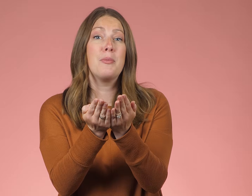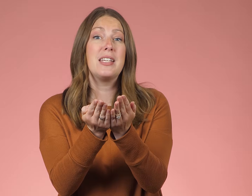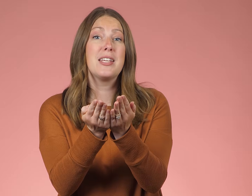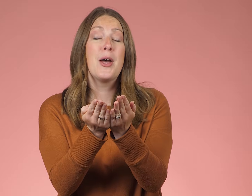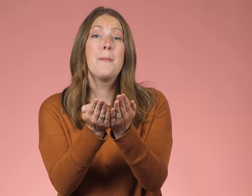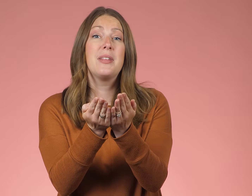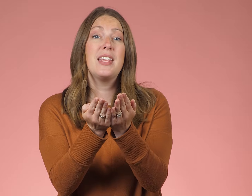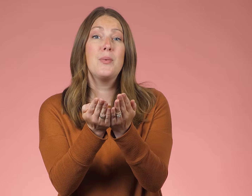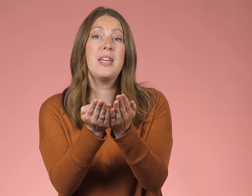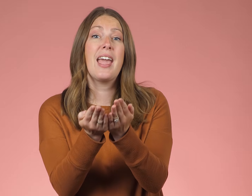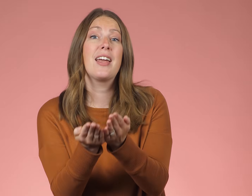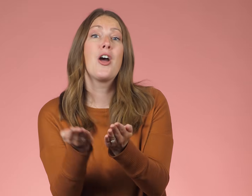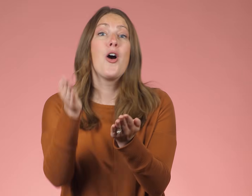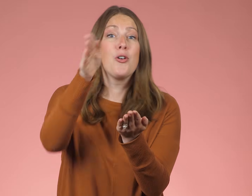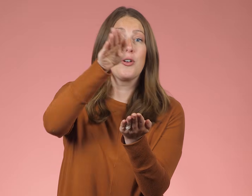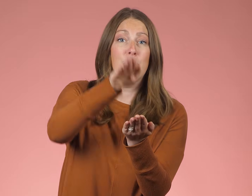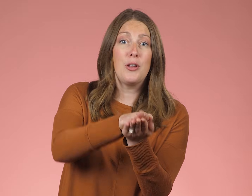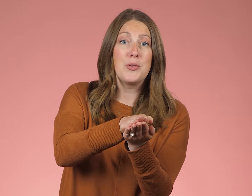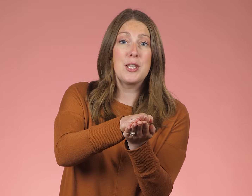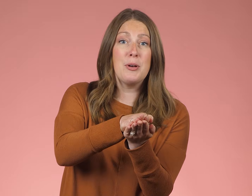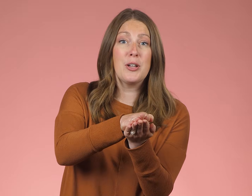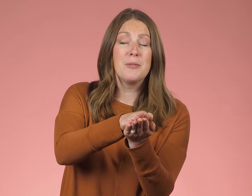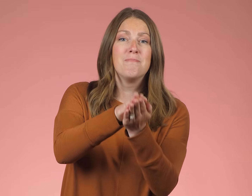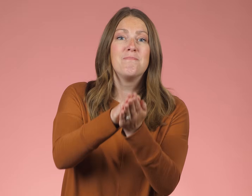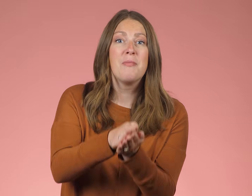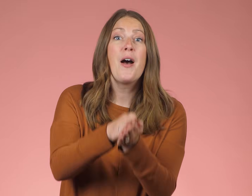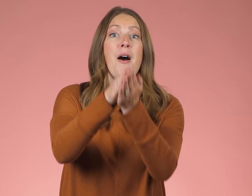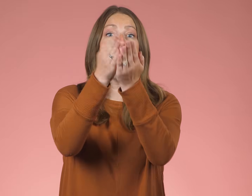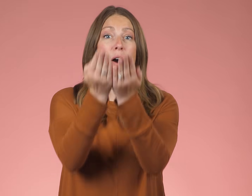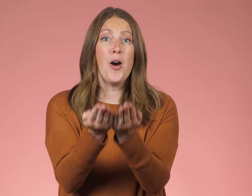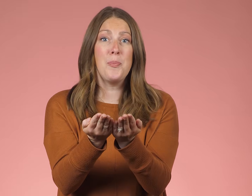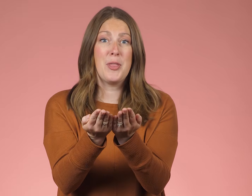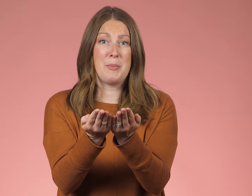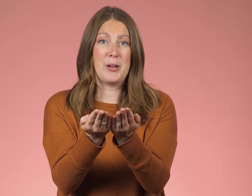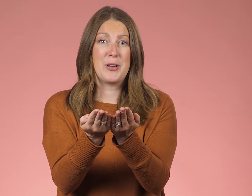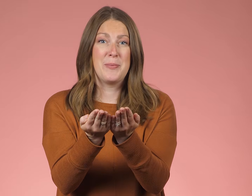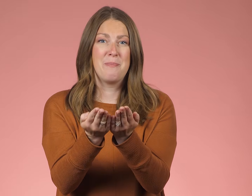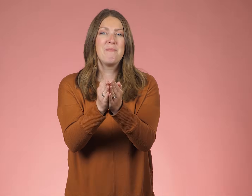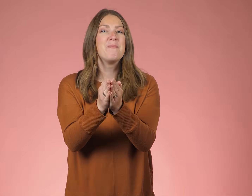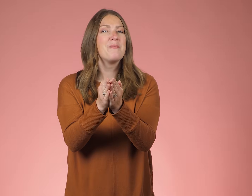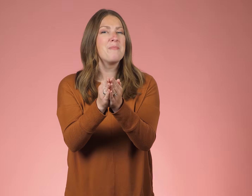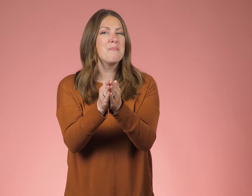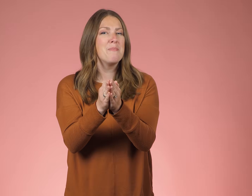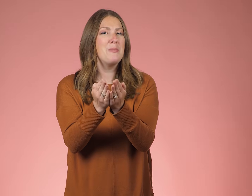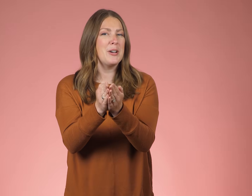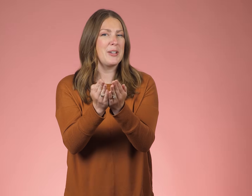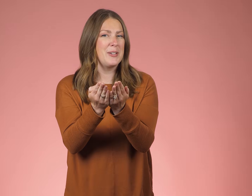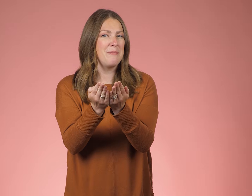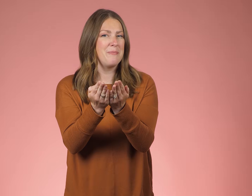movement, but then we can close the book, open the book. Book.